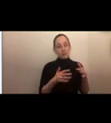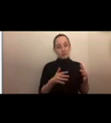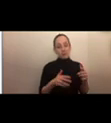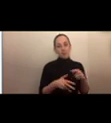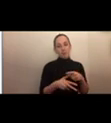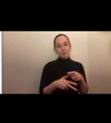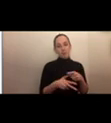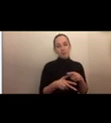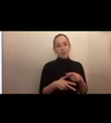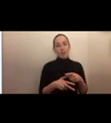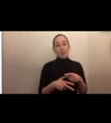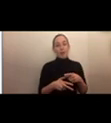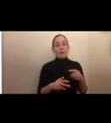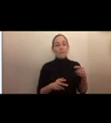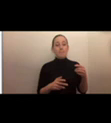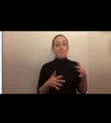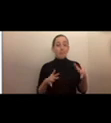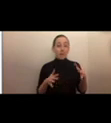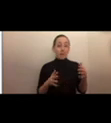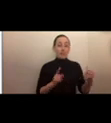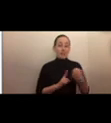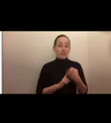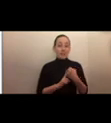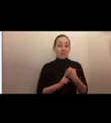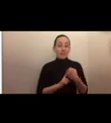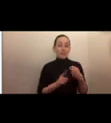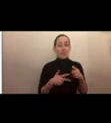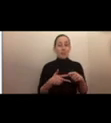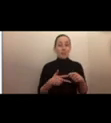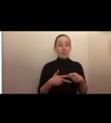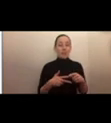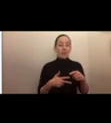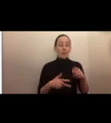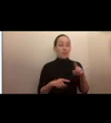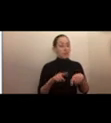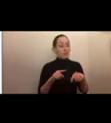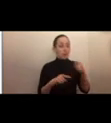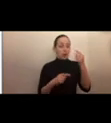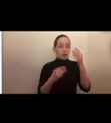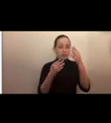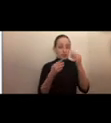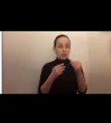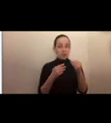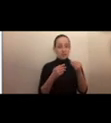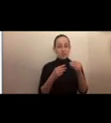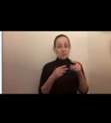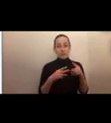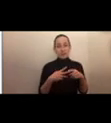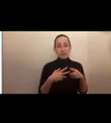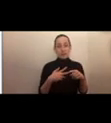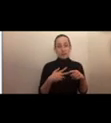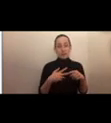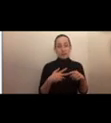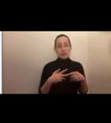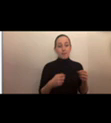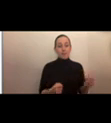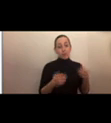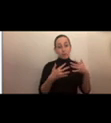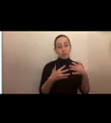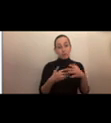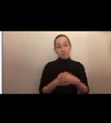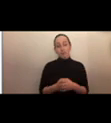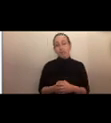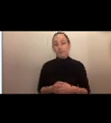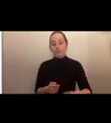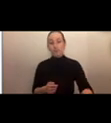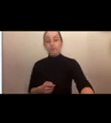some things that they can have with anxiety are panic attacks, insomnia,